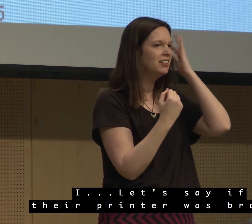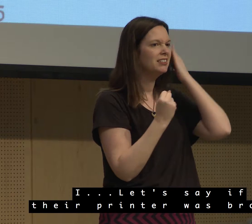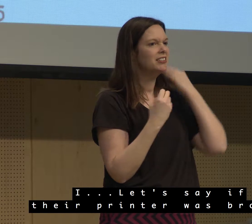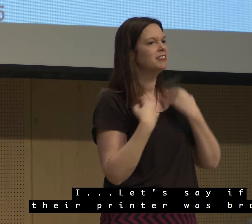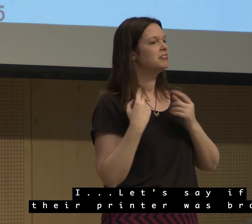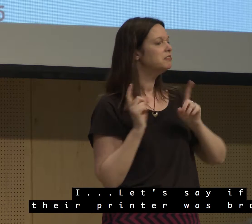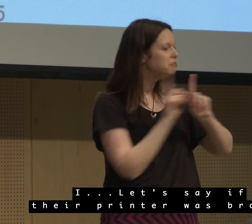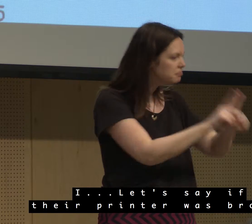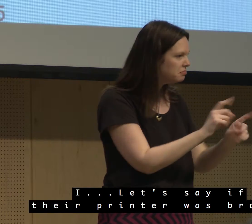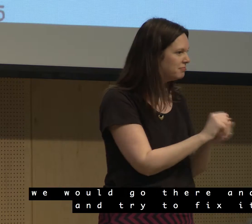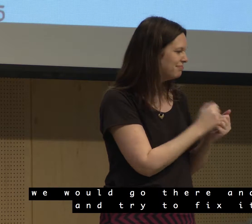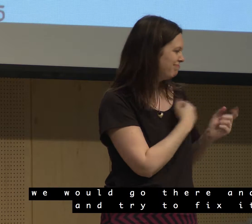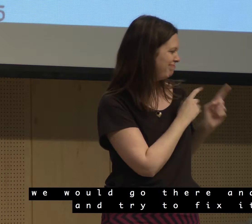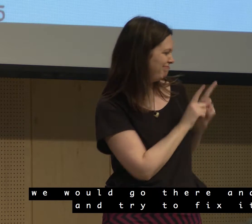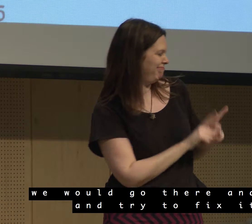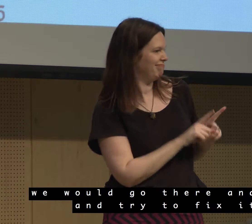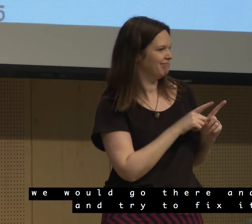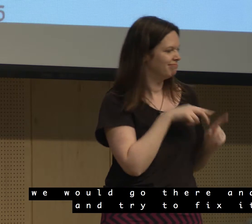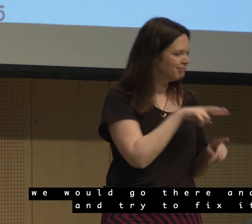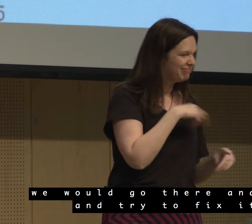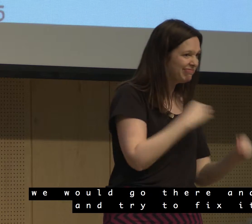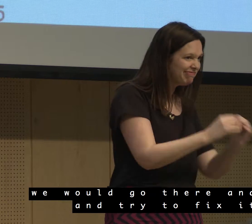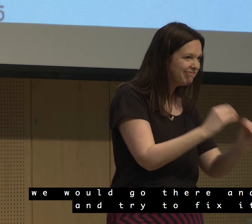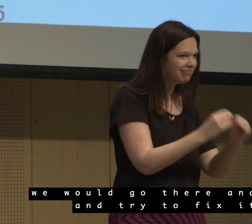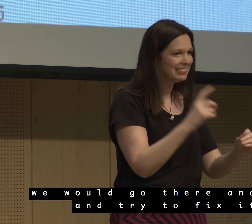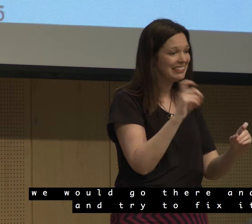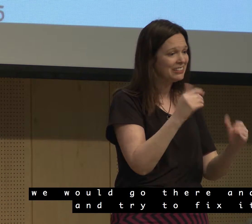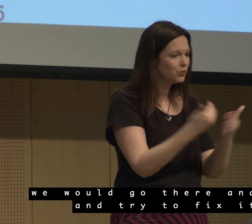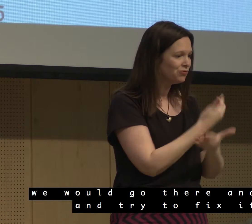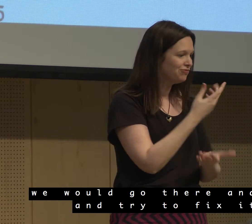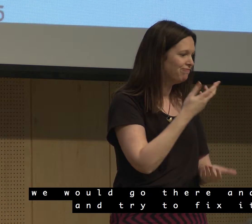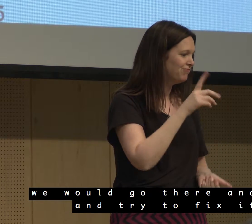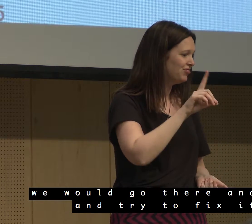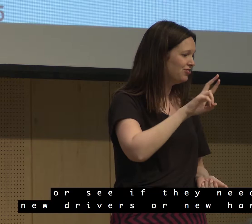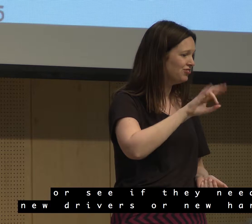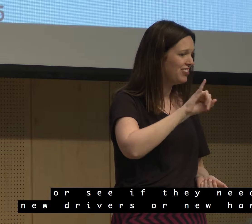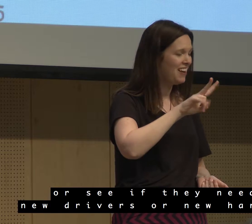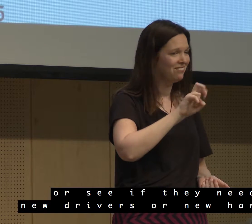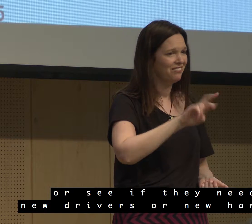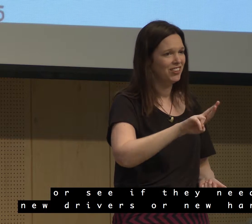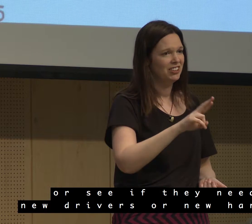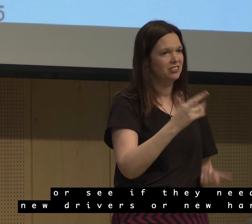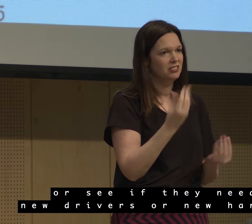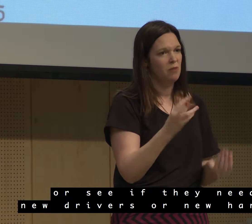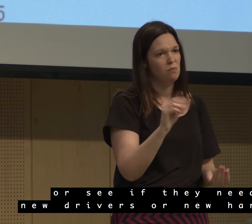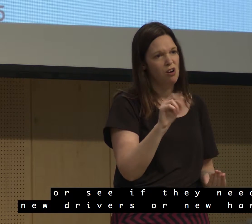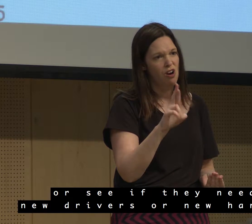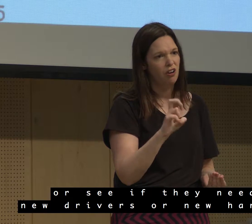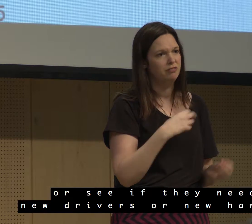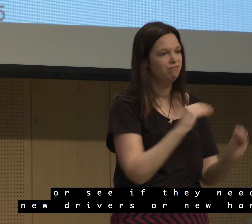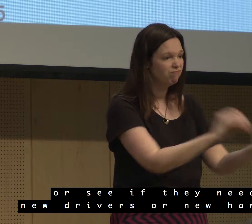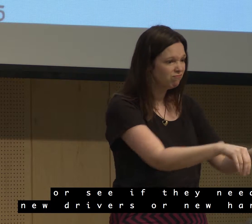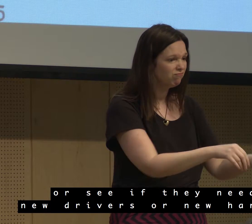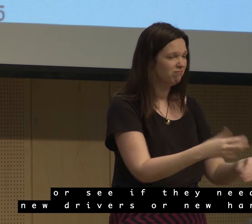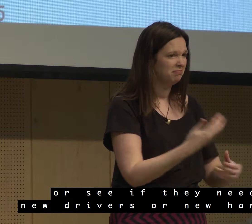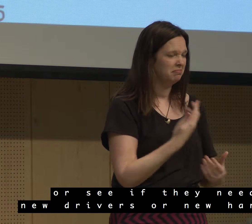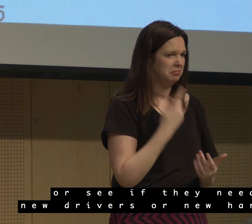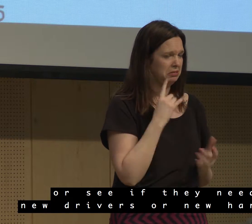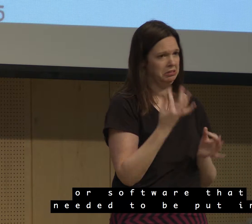their printer was broken, we would go there and sit and try to fix it, or see if they needed new drivers or new